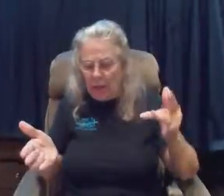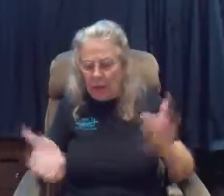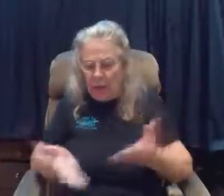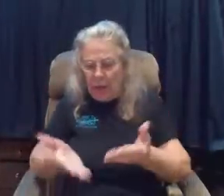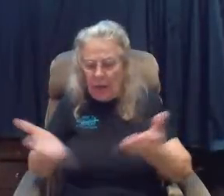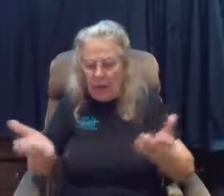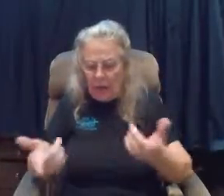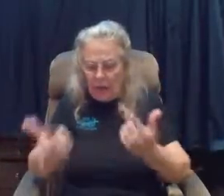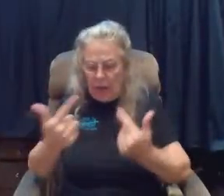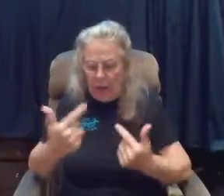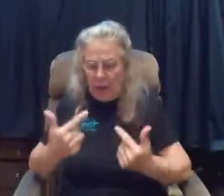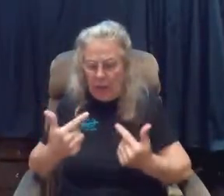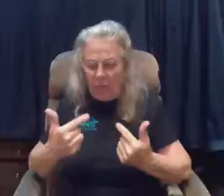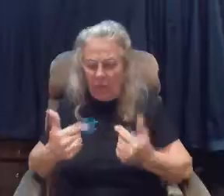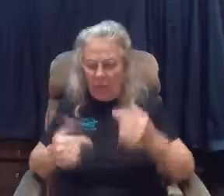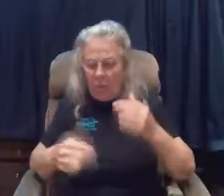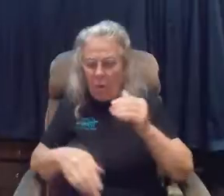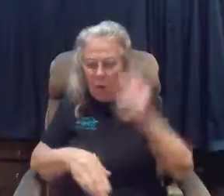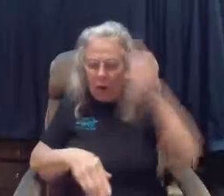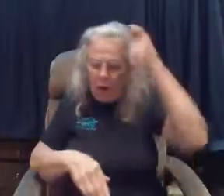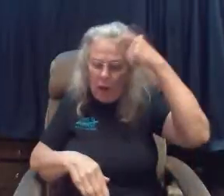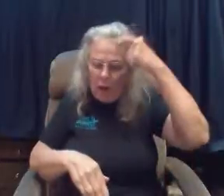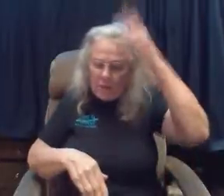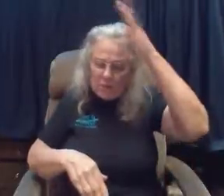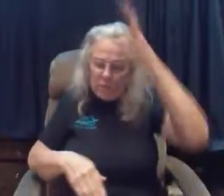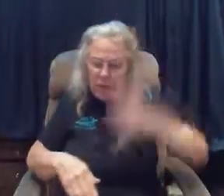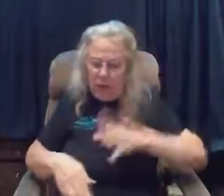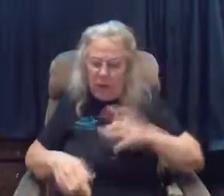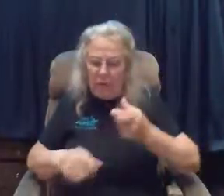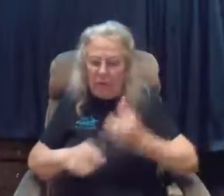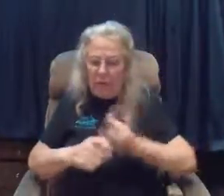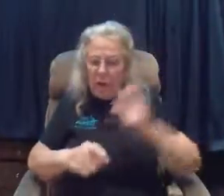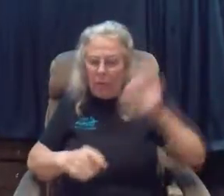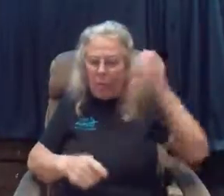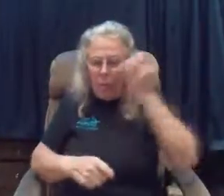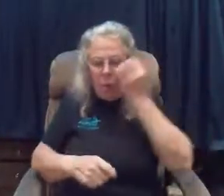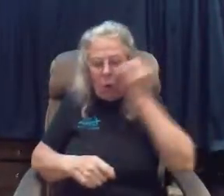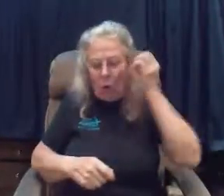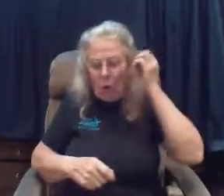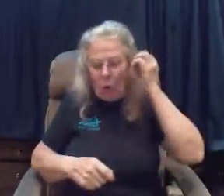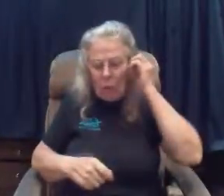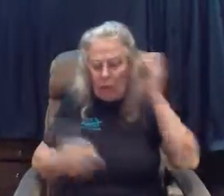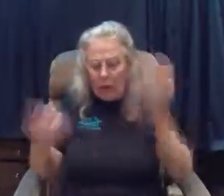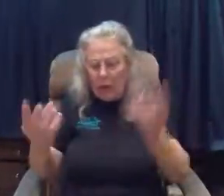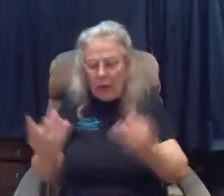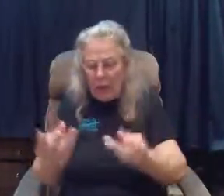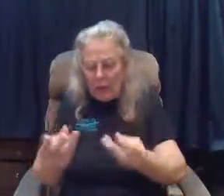gleaming. Here came the wise men from Orient,